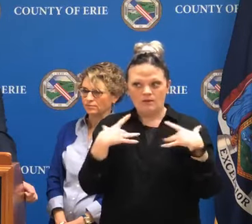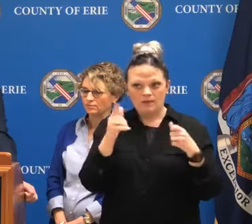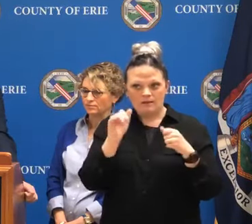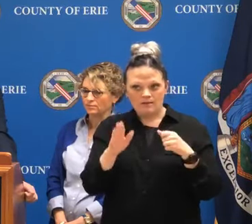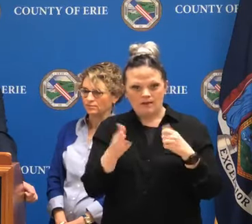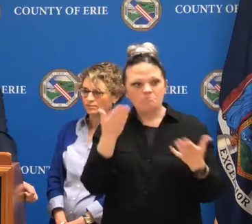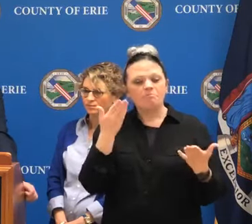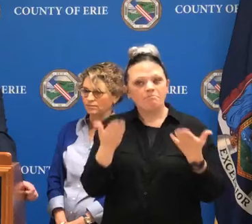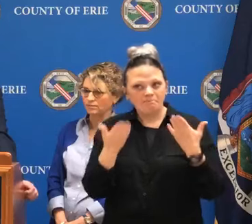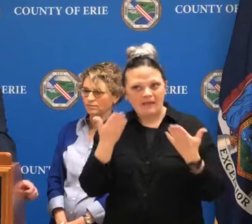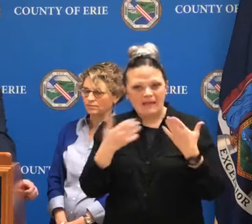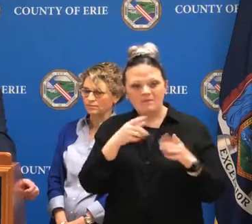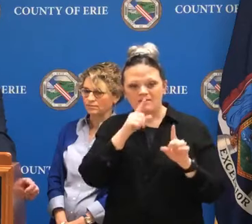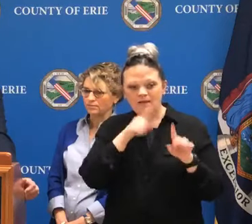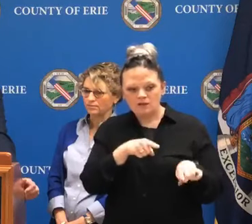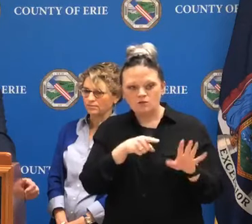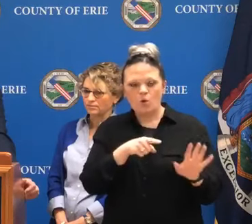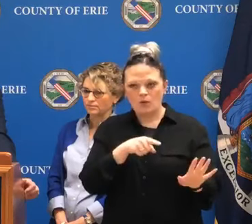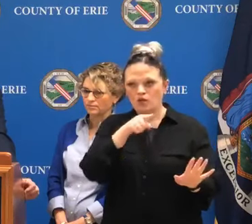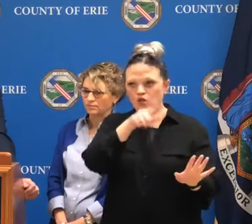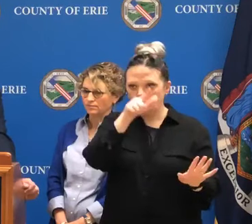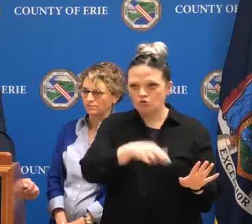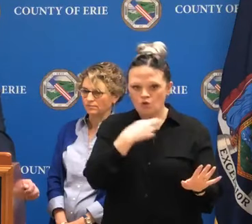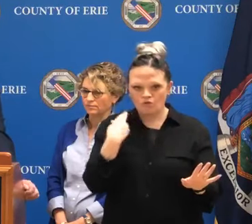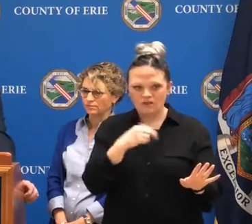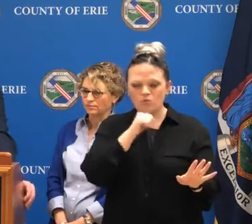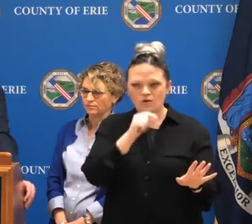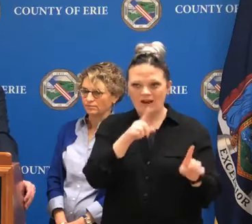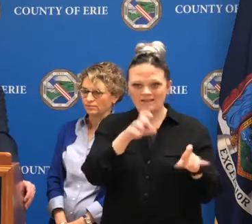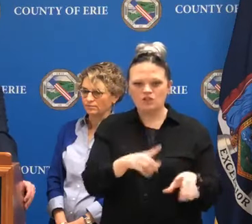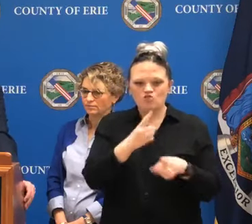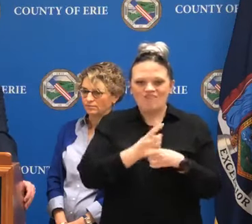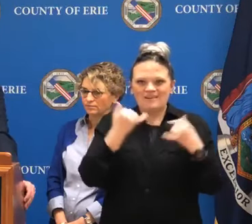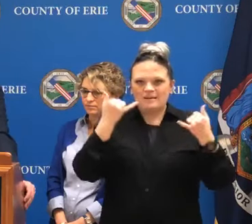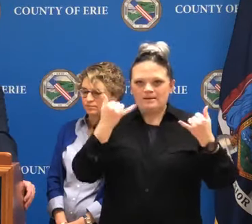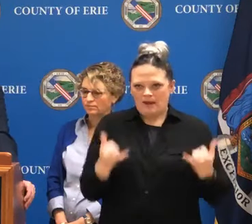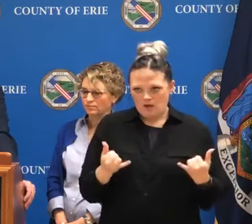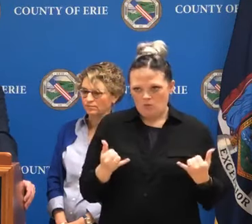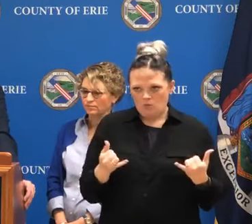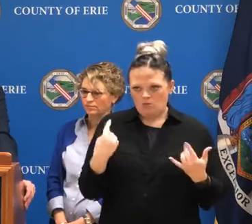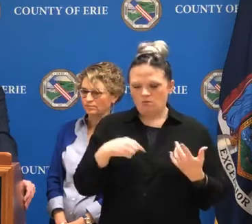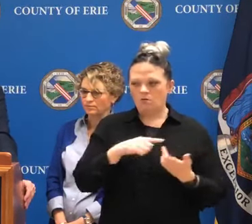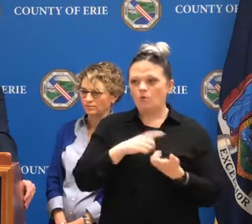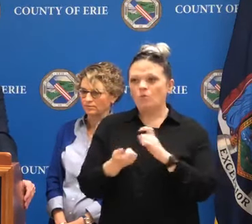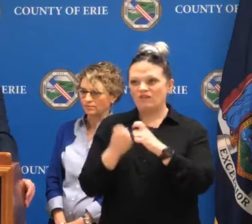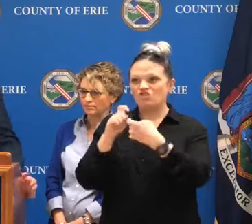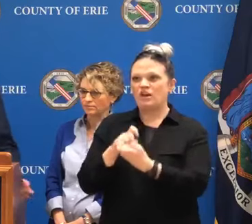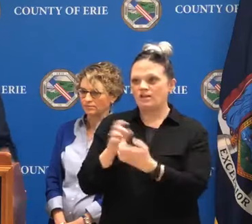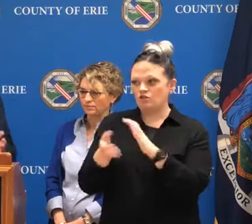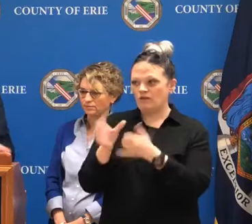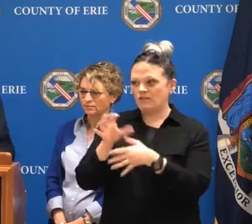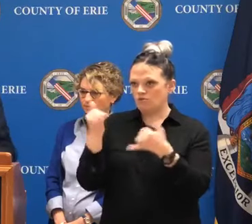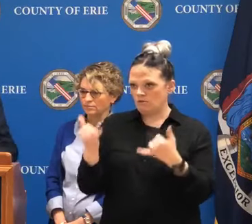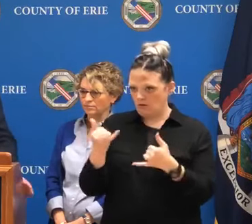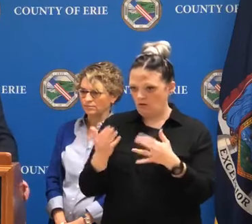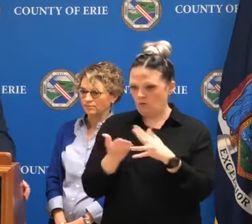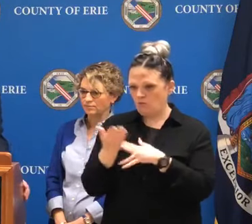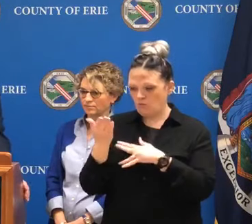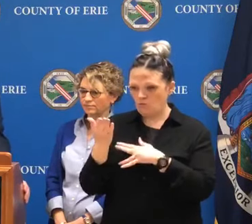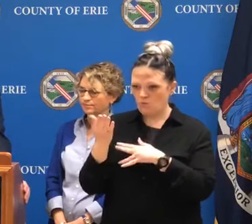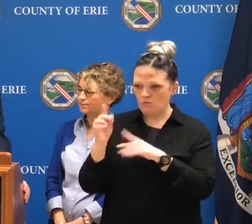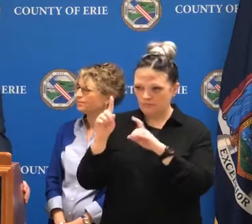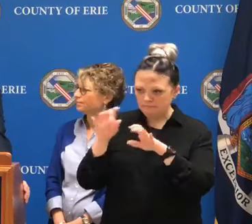they may have gotten an answer, they are a low risk, we're not testing you at this point. But we have changed the criteria through the examination of what